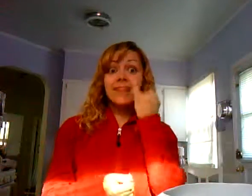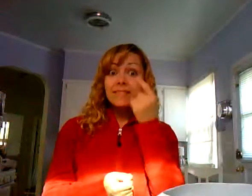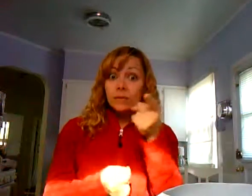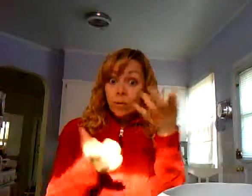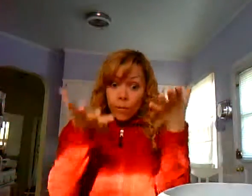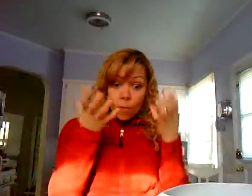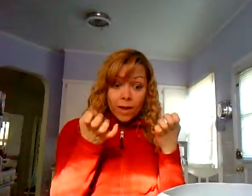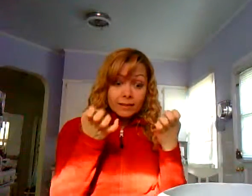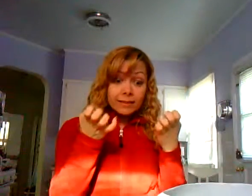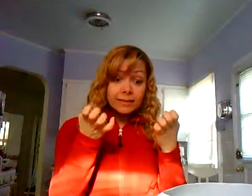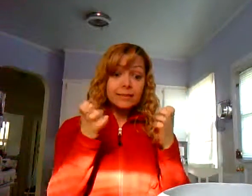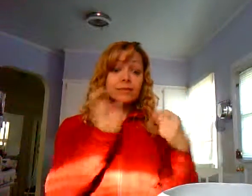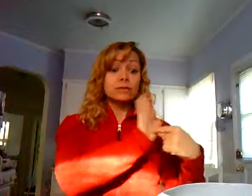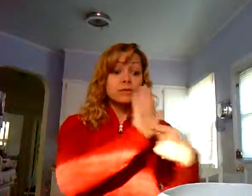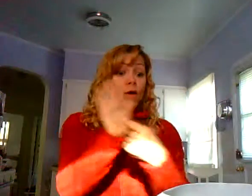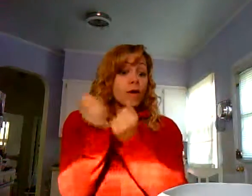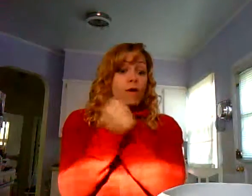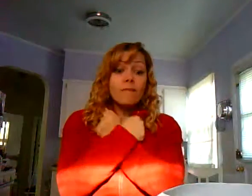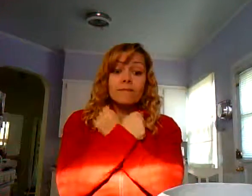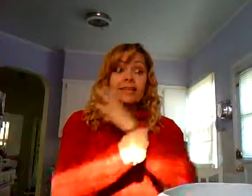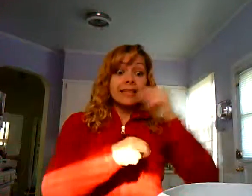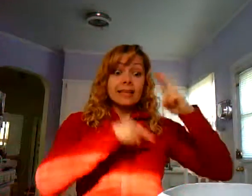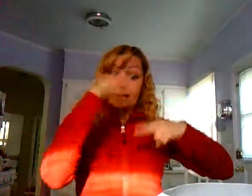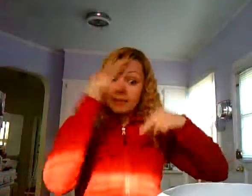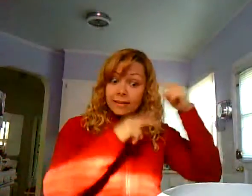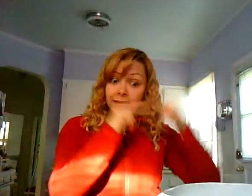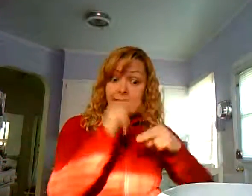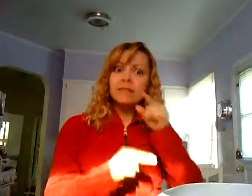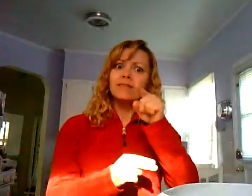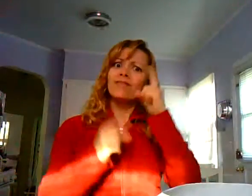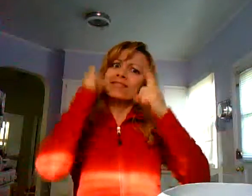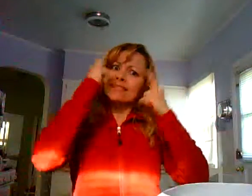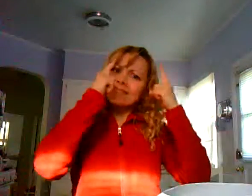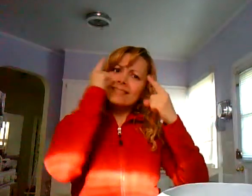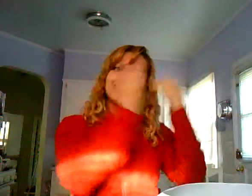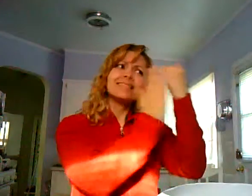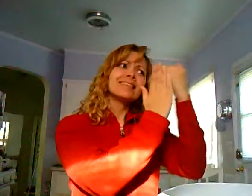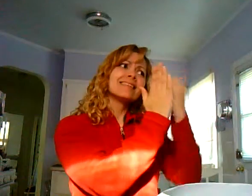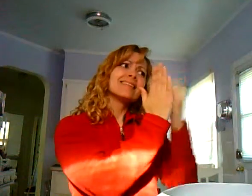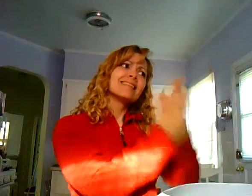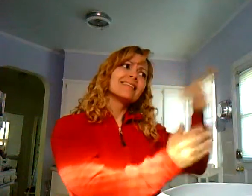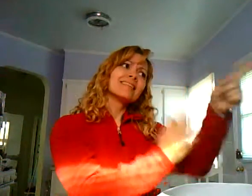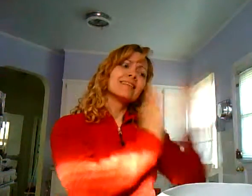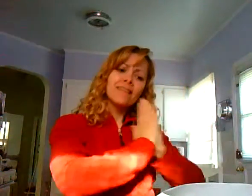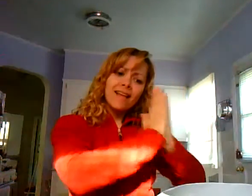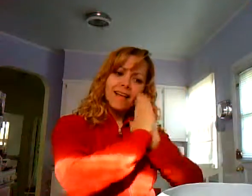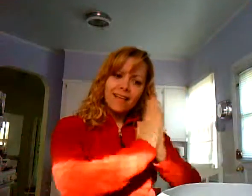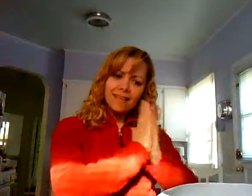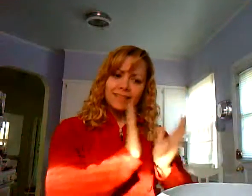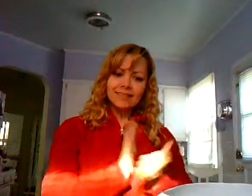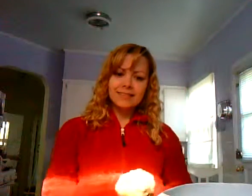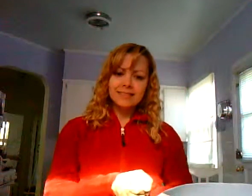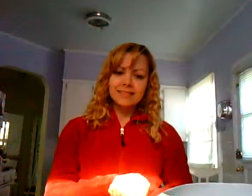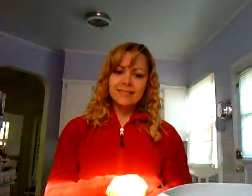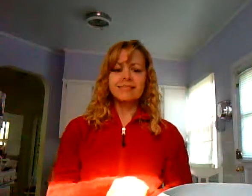edify each other. If you want to show love and you want to edify each other you got to think. Look at the